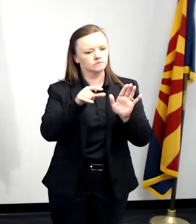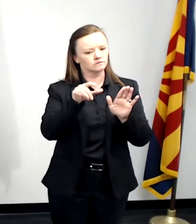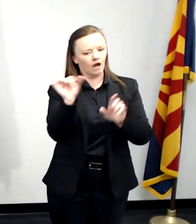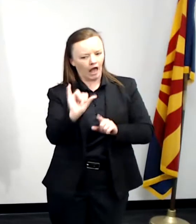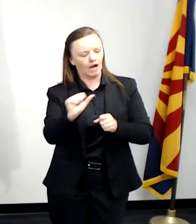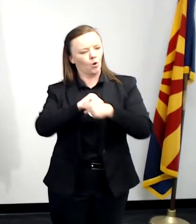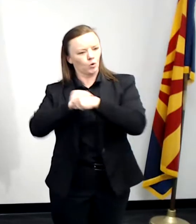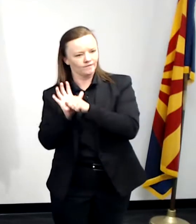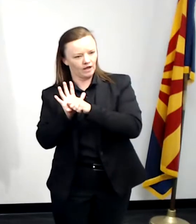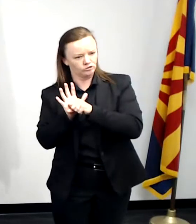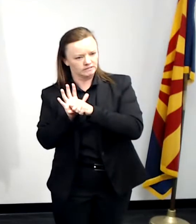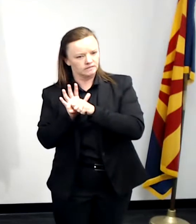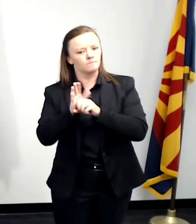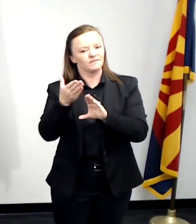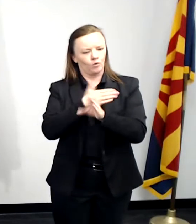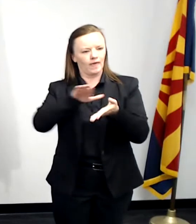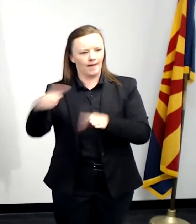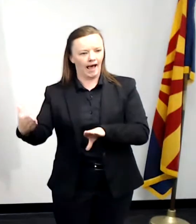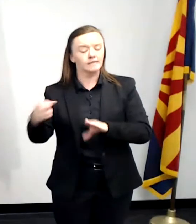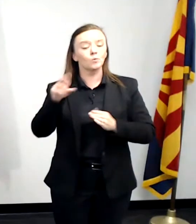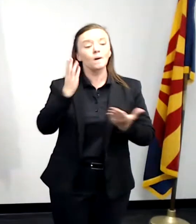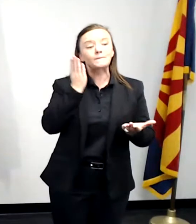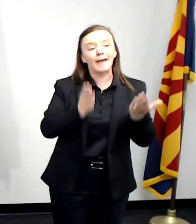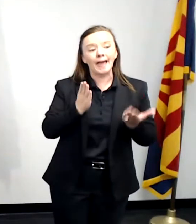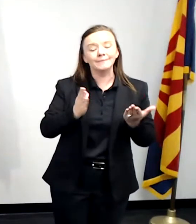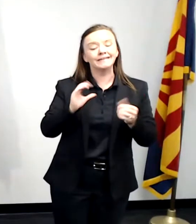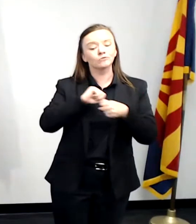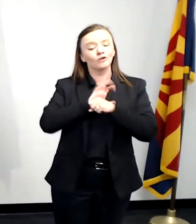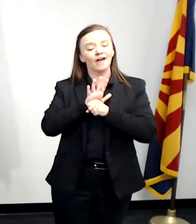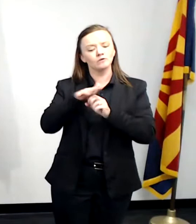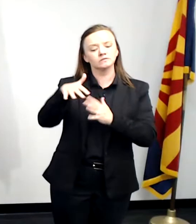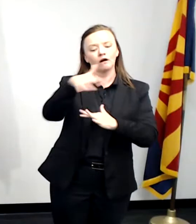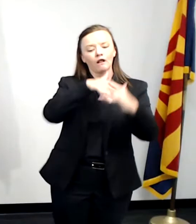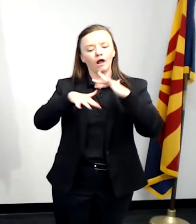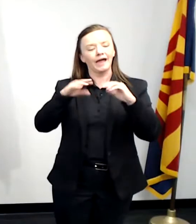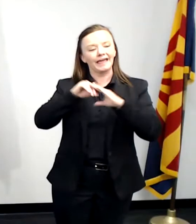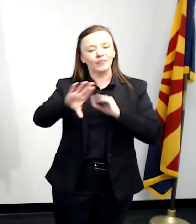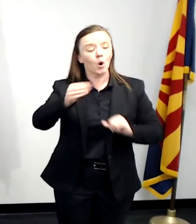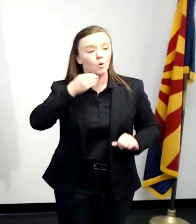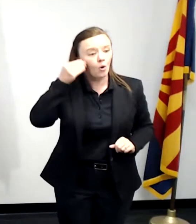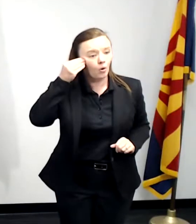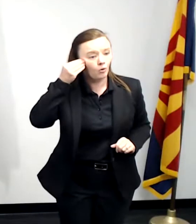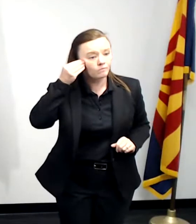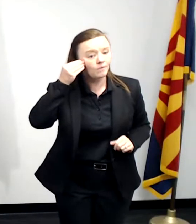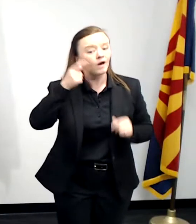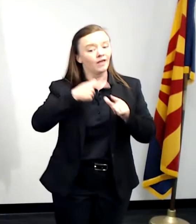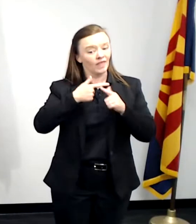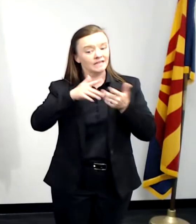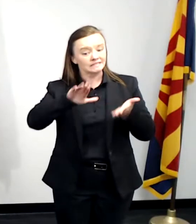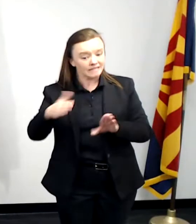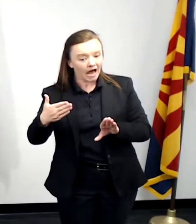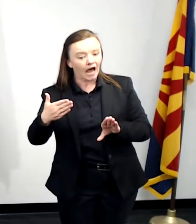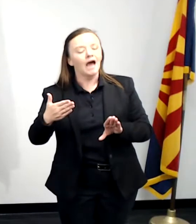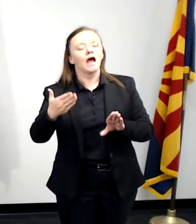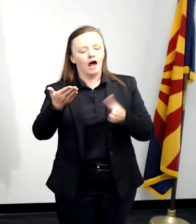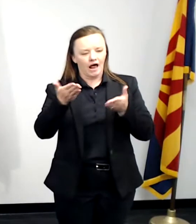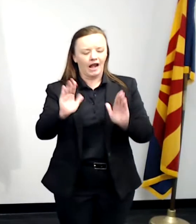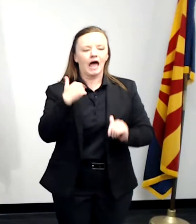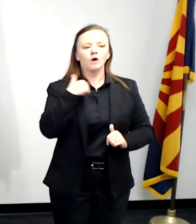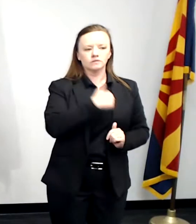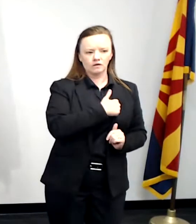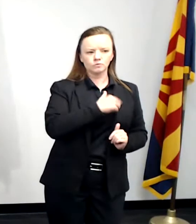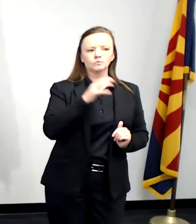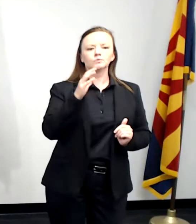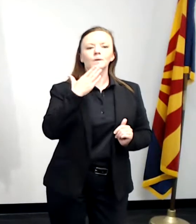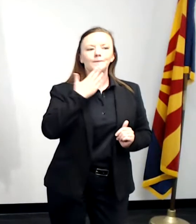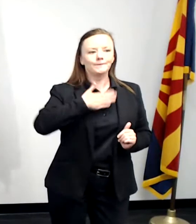if there was respiratory disease circulating in the household. And that allows us to give our best estimate of how many people truly